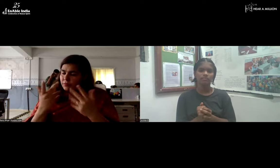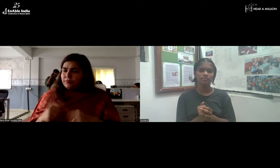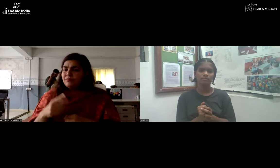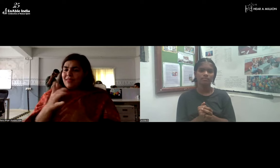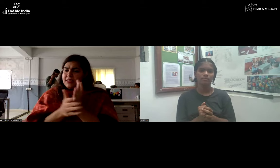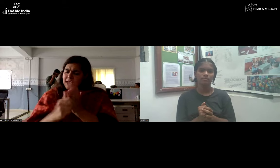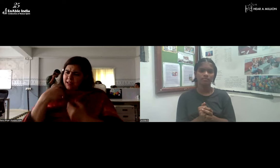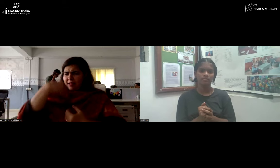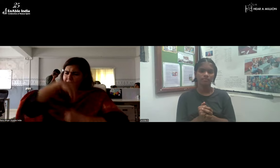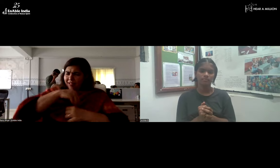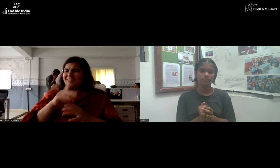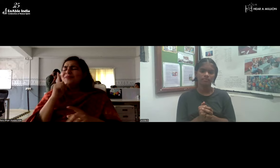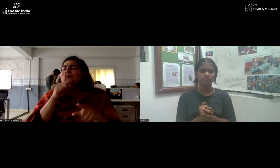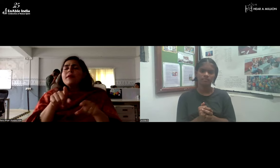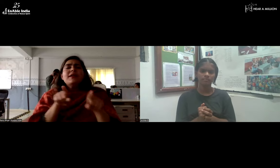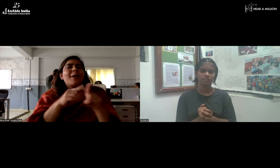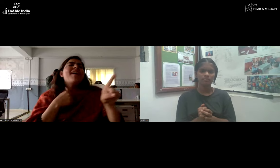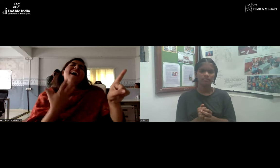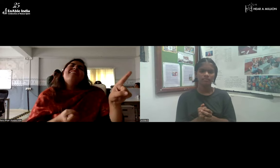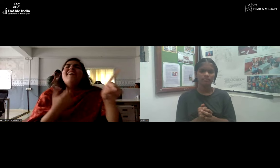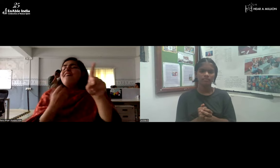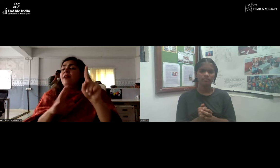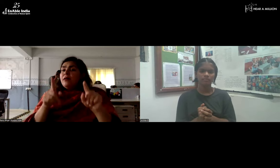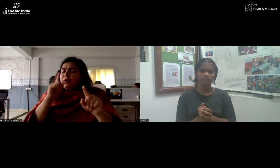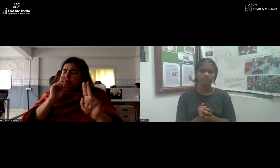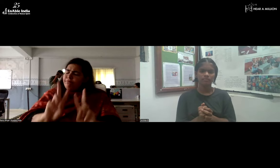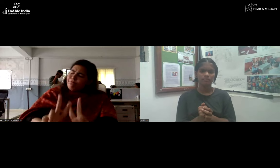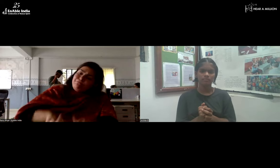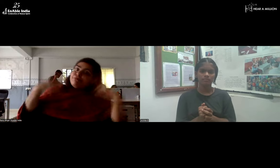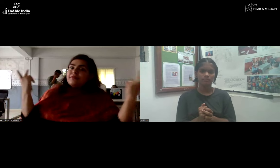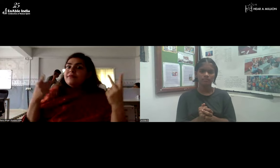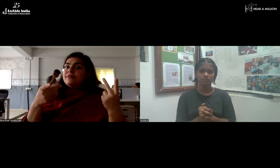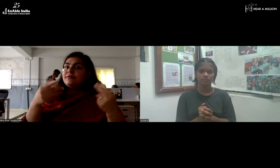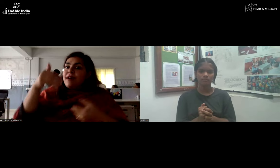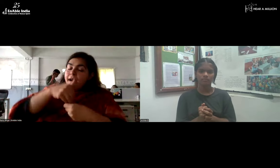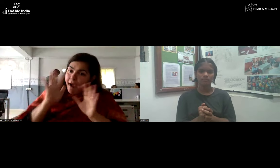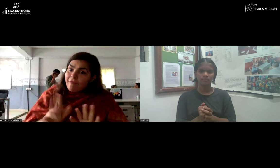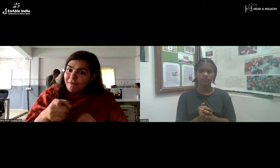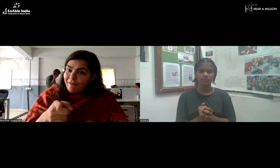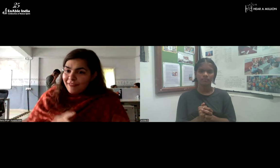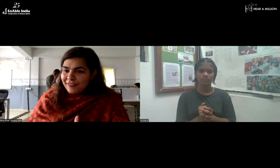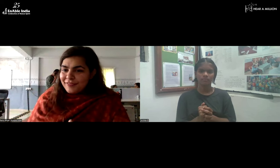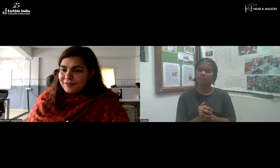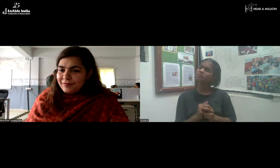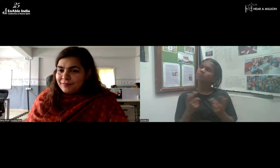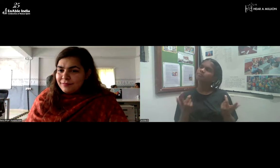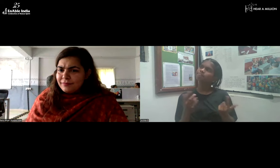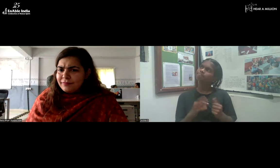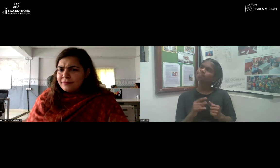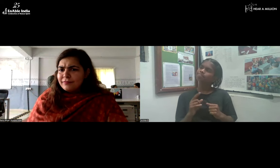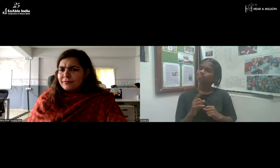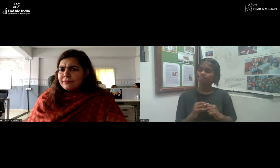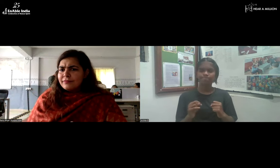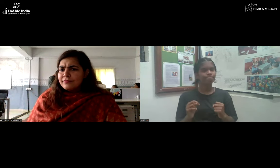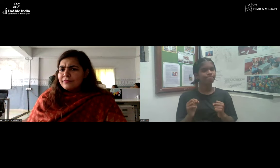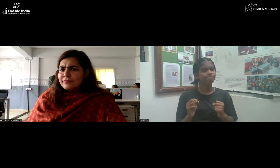like I get full access to ISIL. So that's really great. I see all those stories and understand what all my lacking points are there